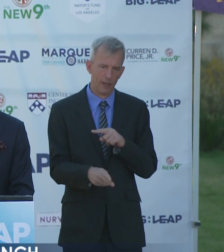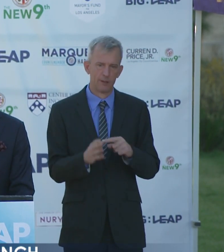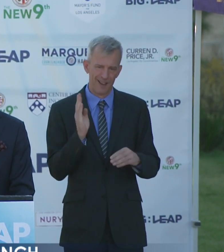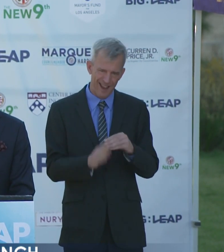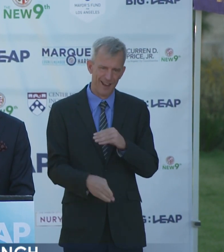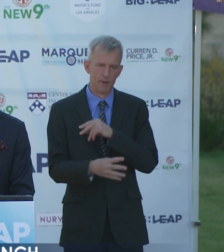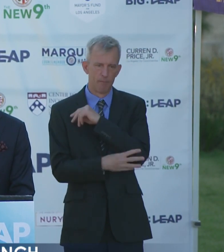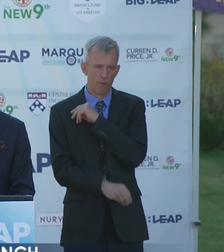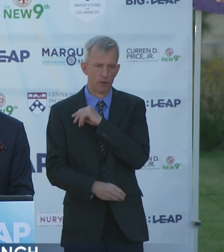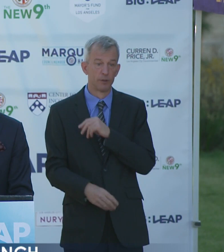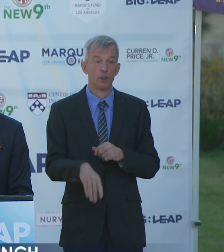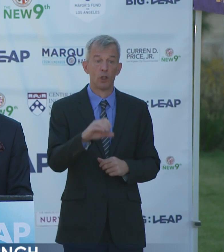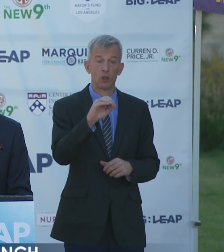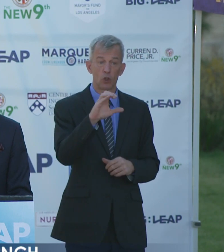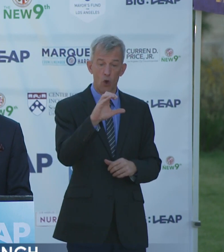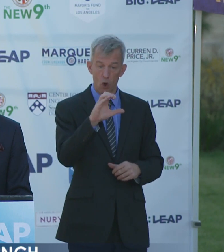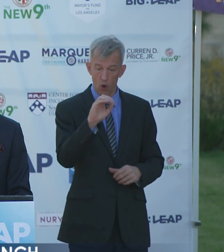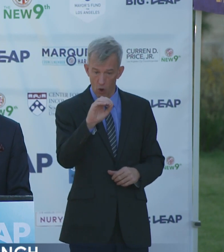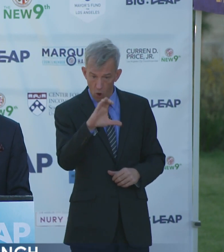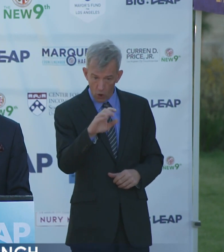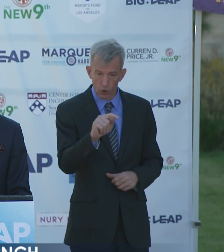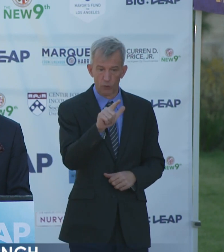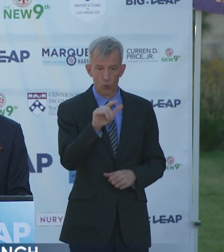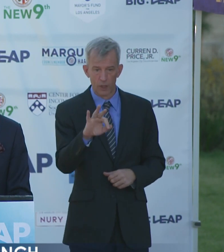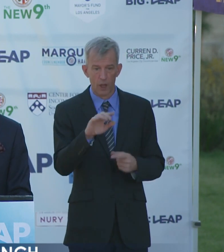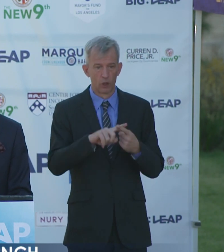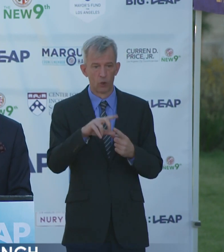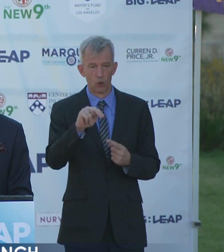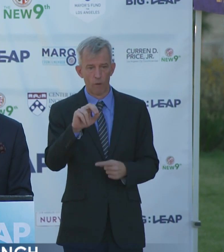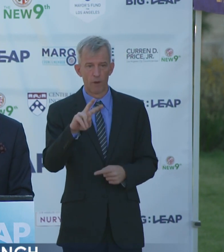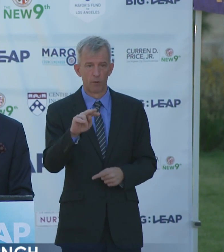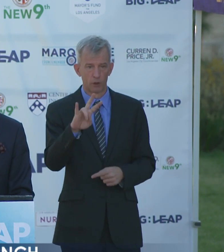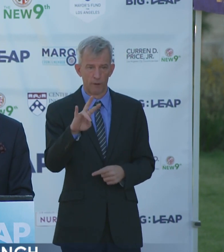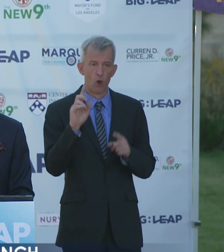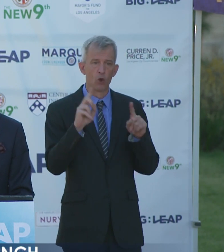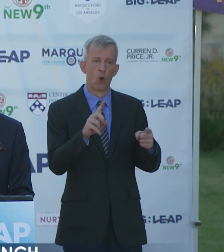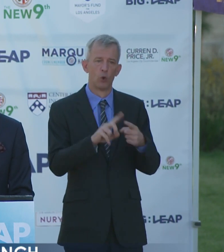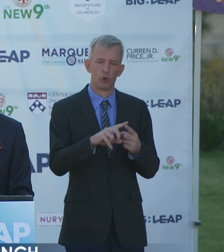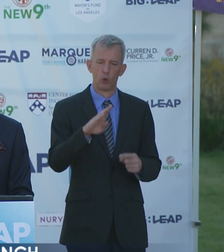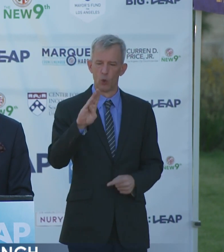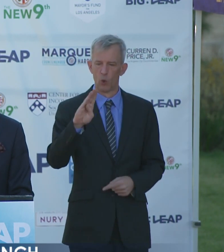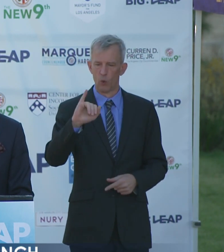November 7th. So to learn more and to begin to apply, go to